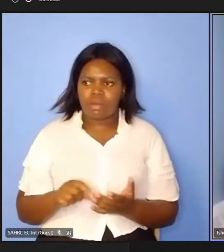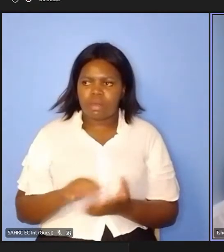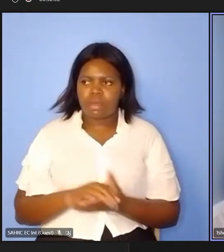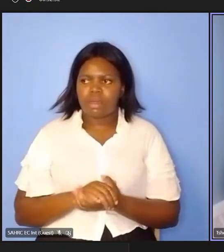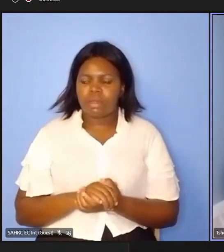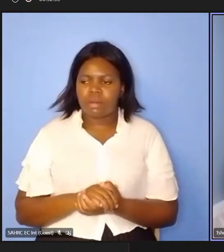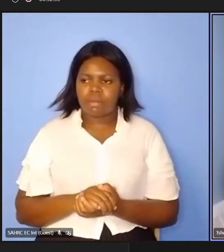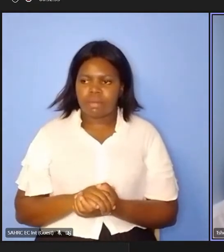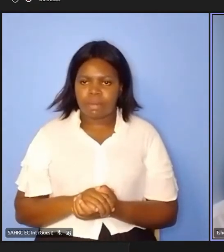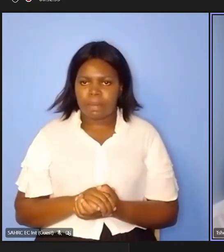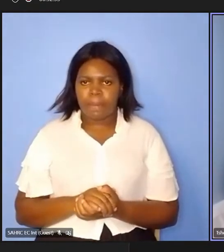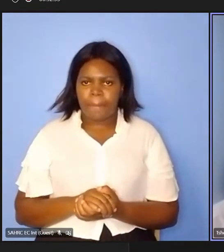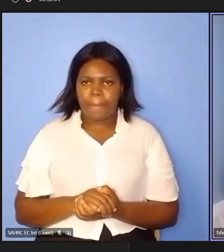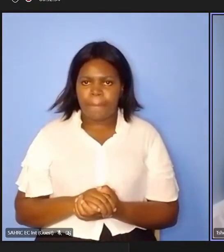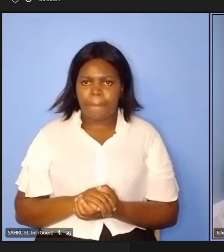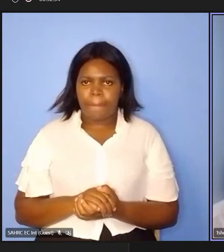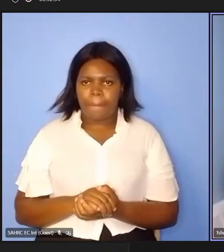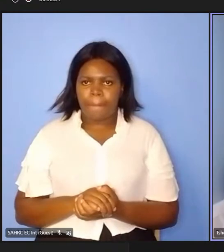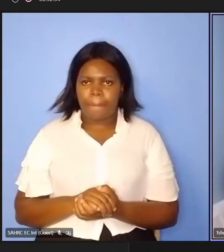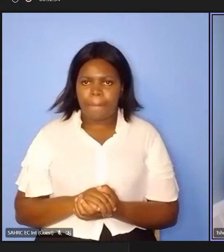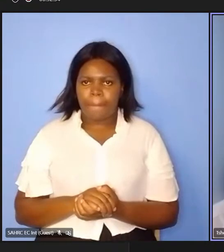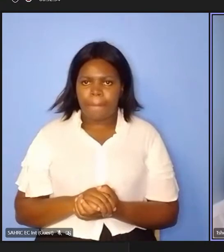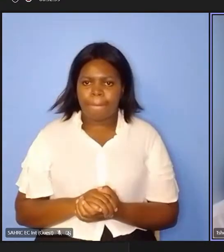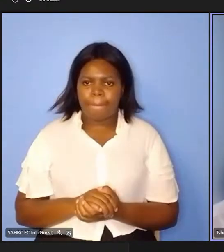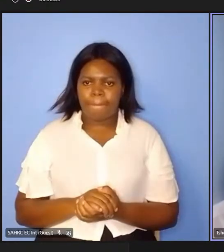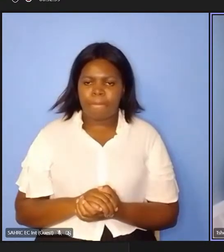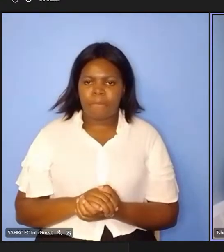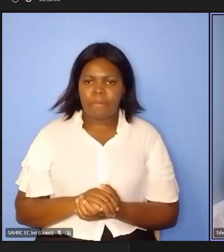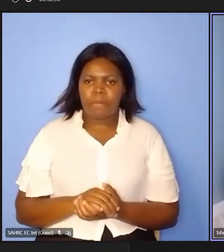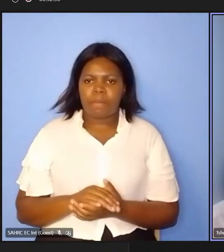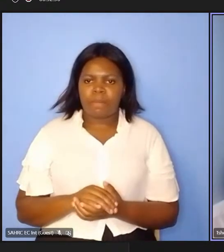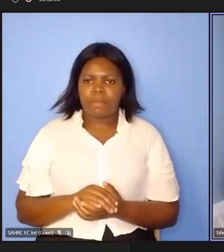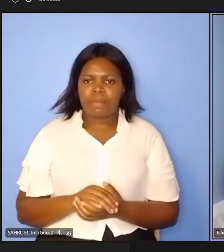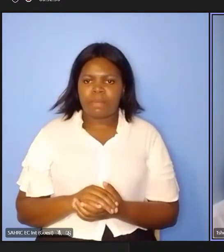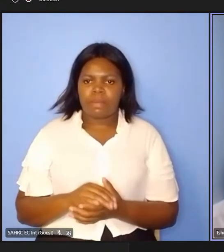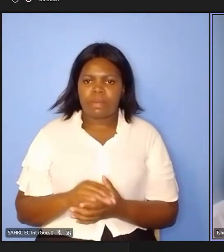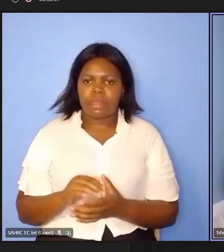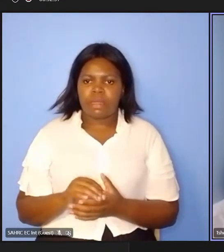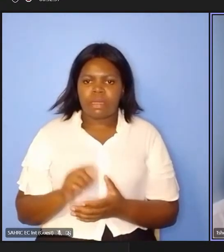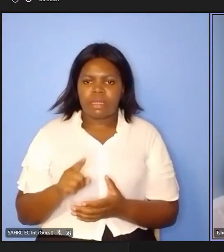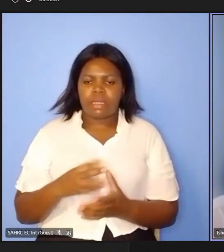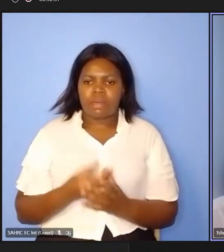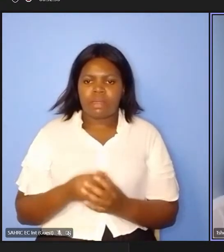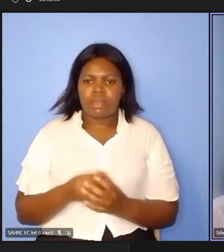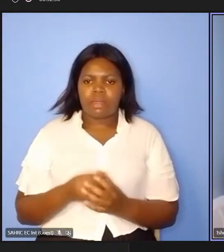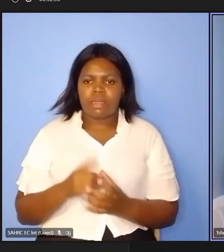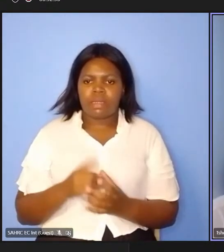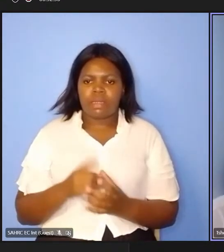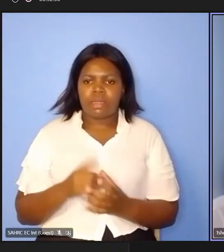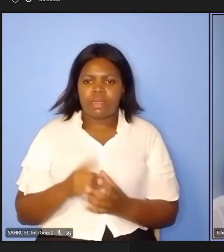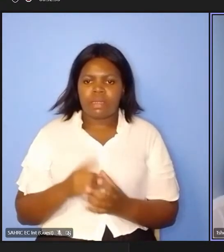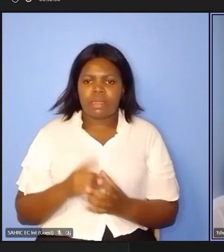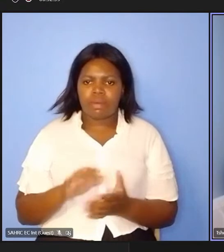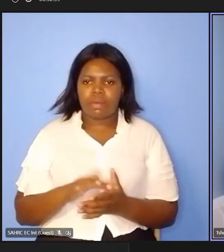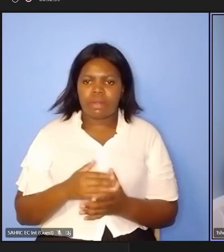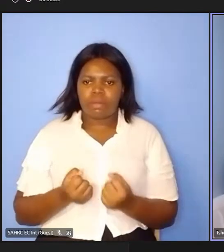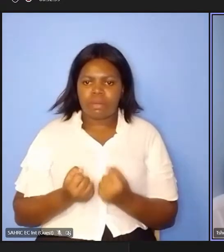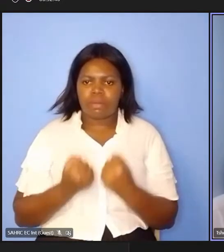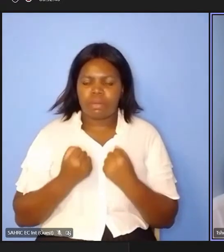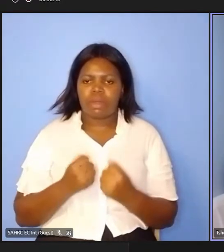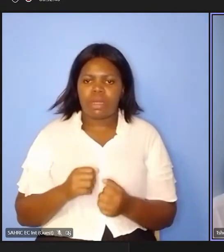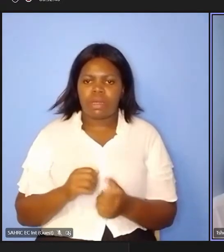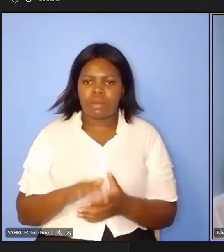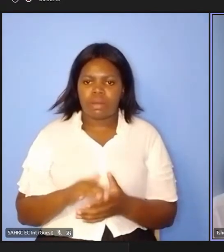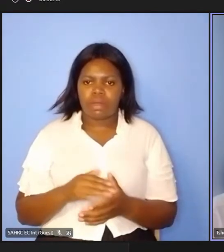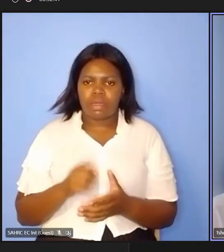these documents need to be policies because policies are stronger, they have better teeth, particularly on such a difficult topic. If we are